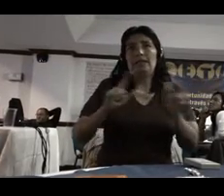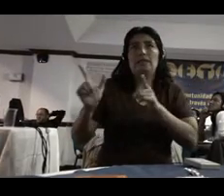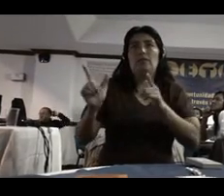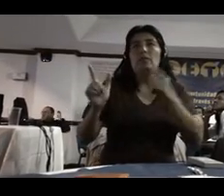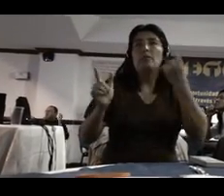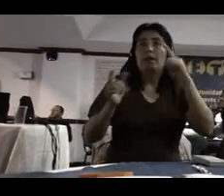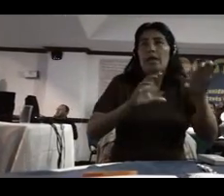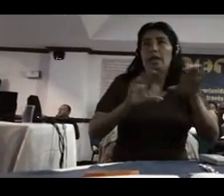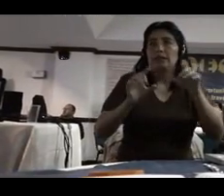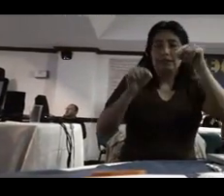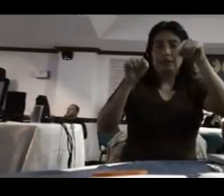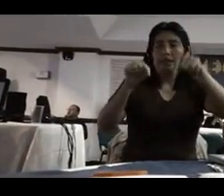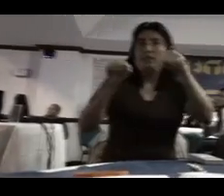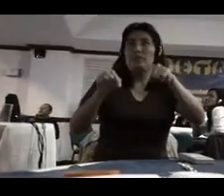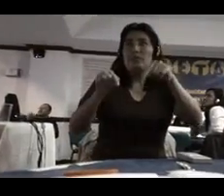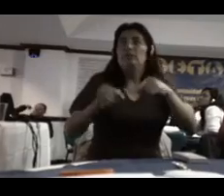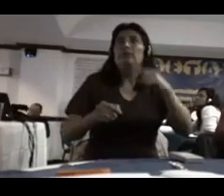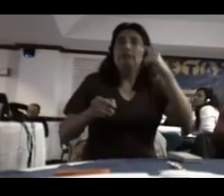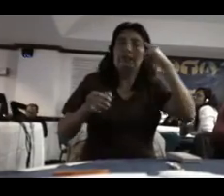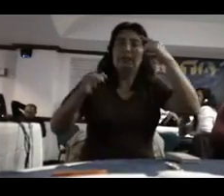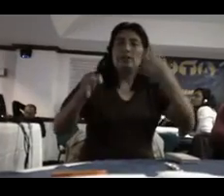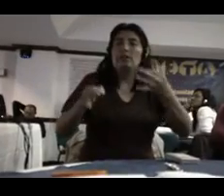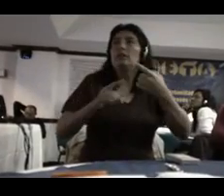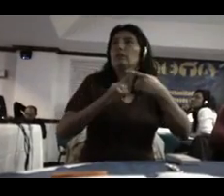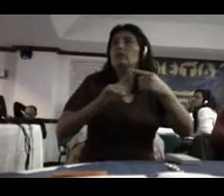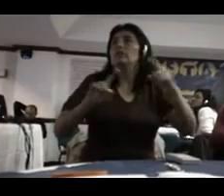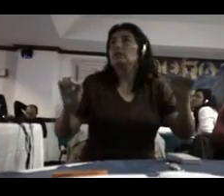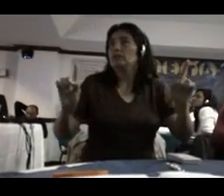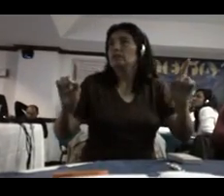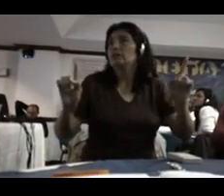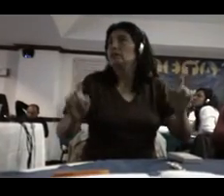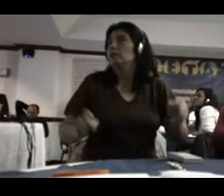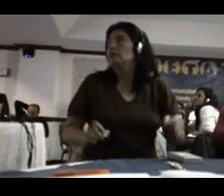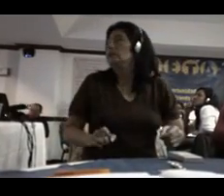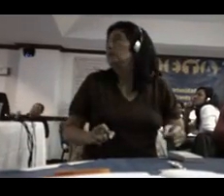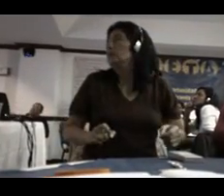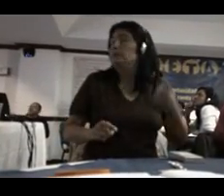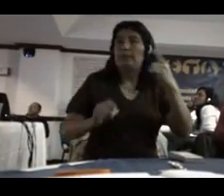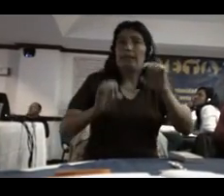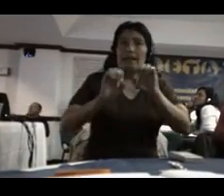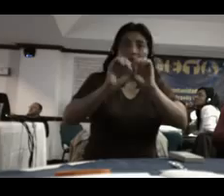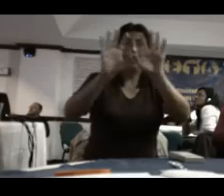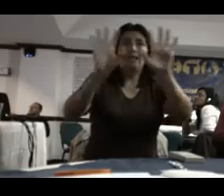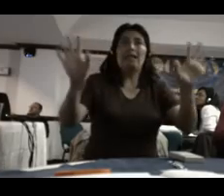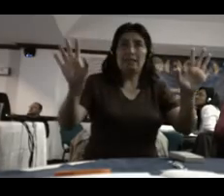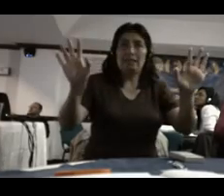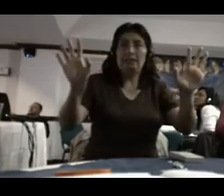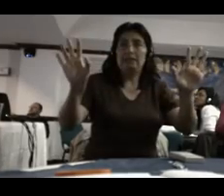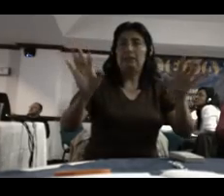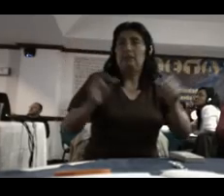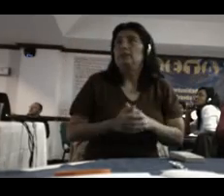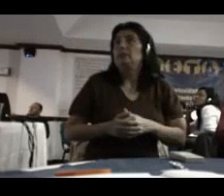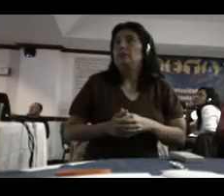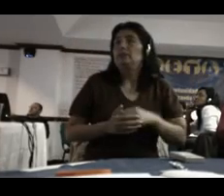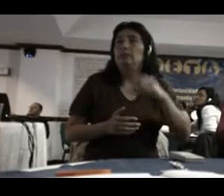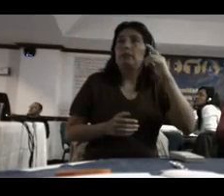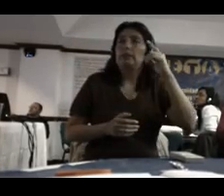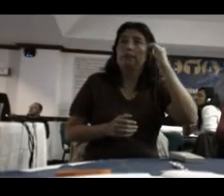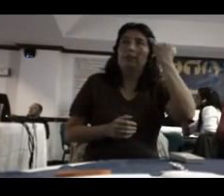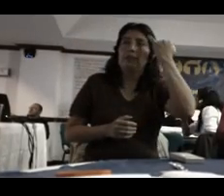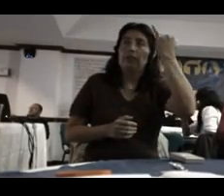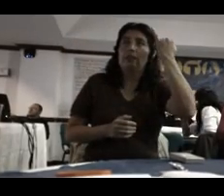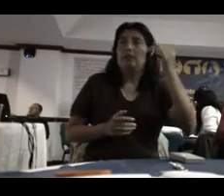okay? So, and just to be clear, there's several assumptions that underlie this way of working. First, that there are